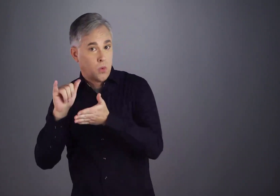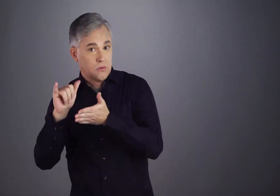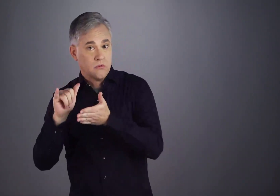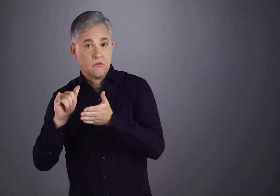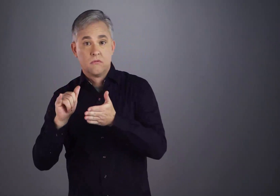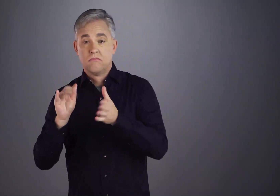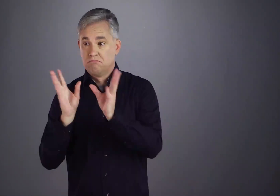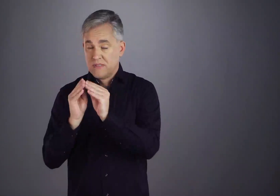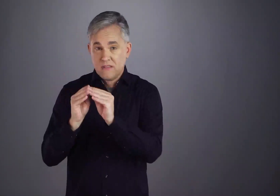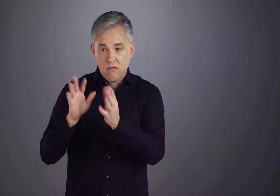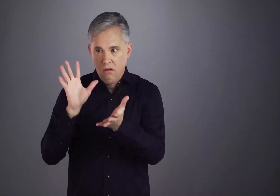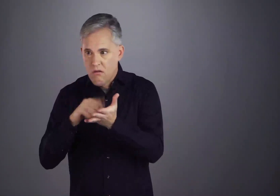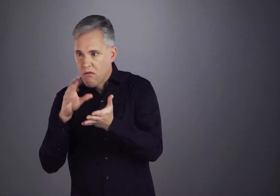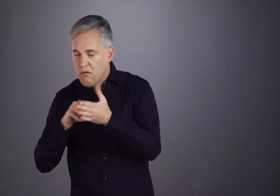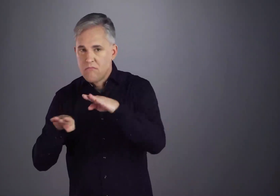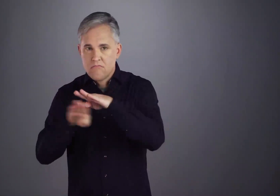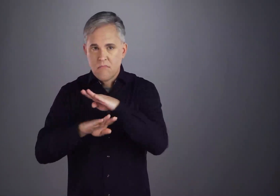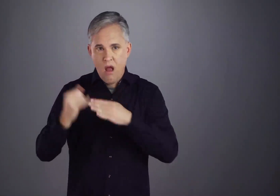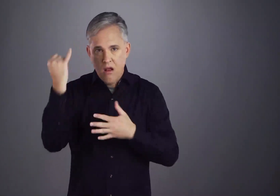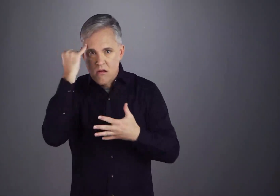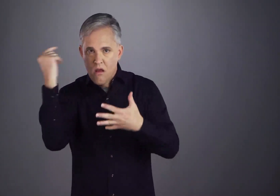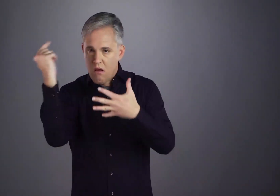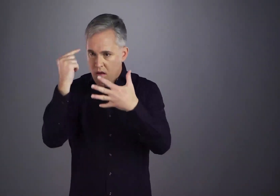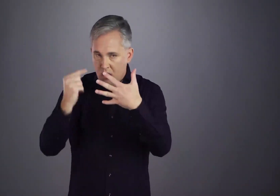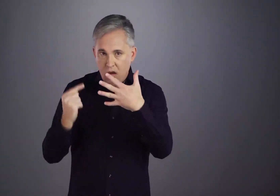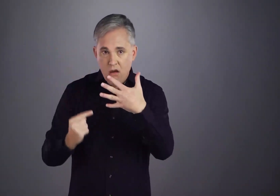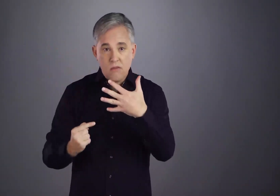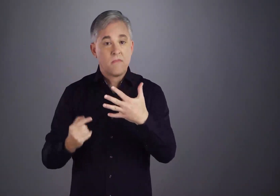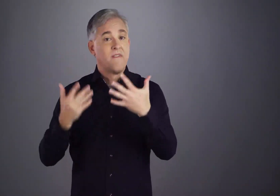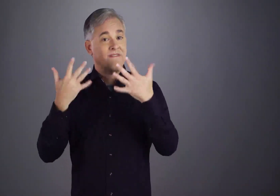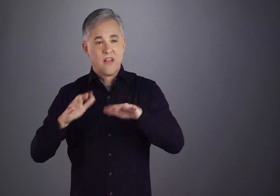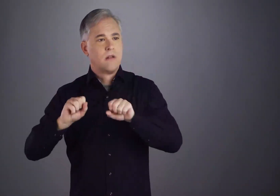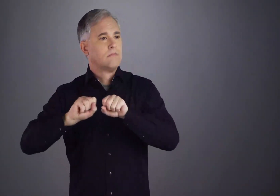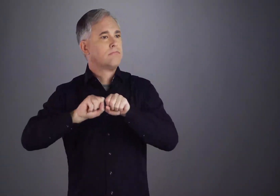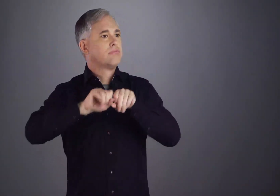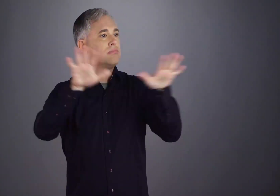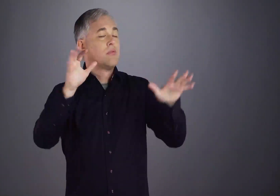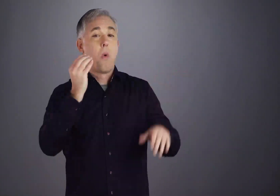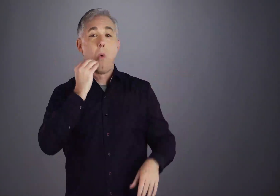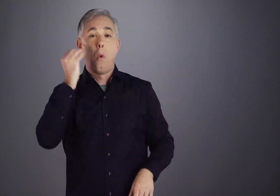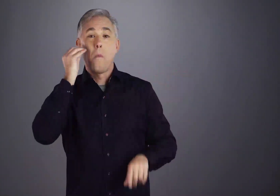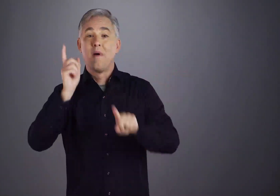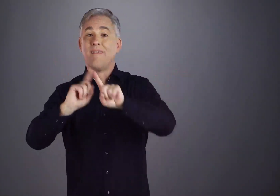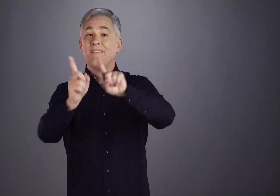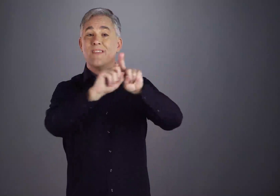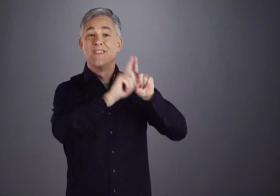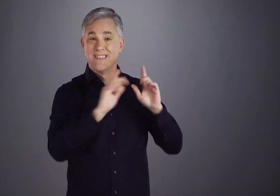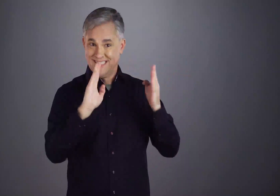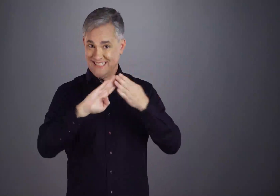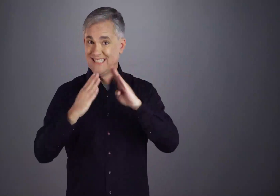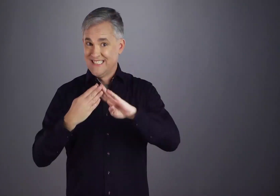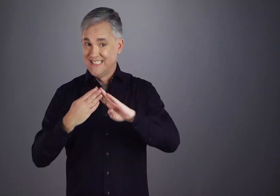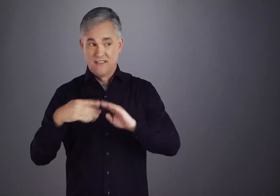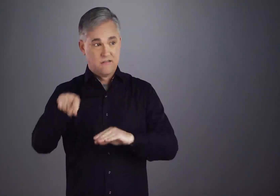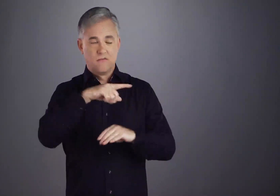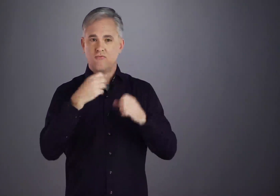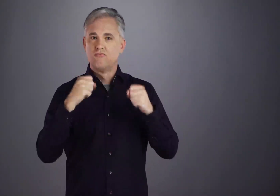Besides these, there were scattered alcoholics who had picked up the basic ideas in Akron or New York who were trying to form groups in other